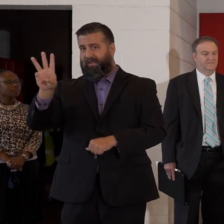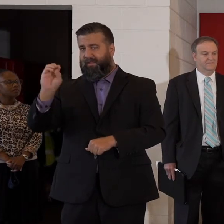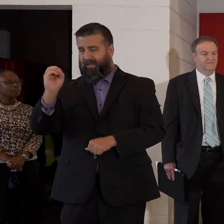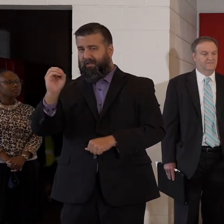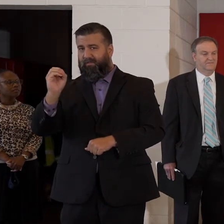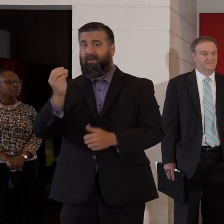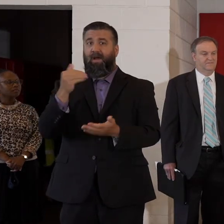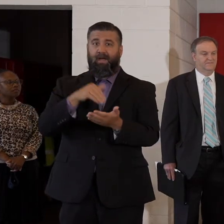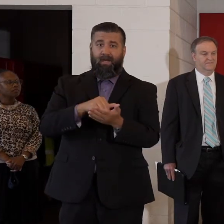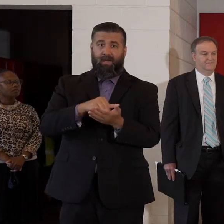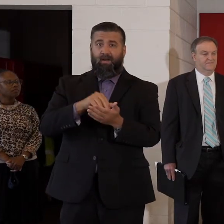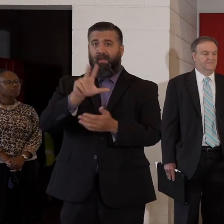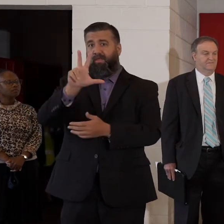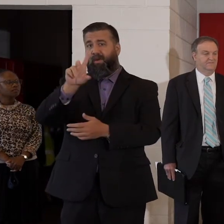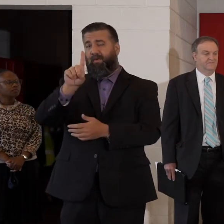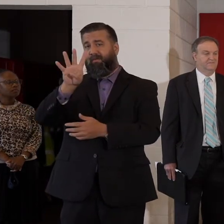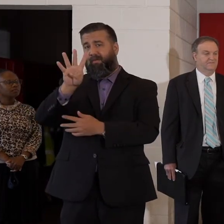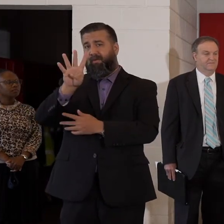314-615-2660. Again,